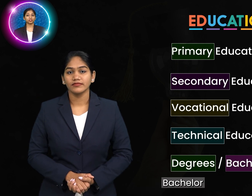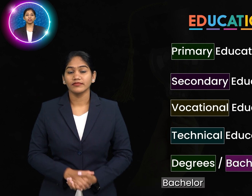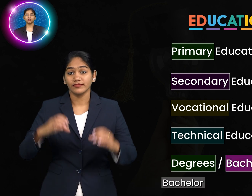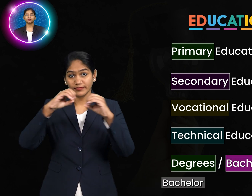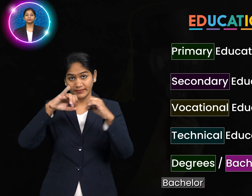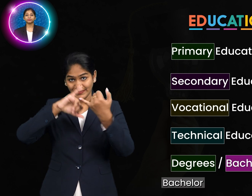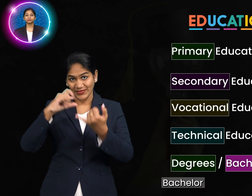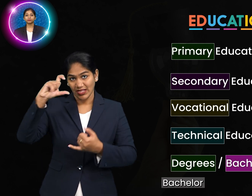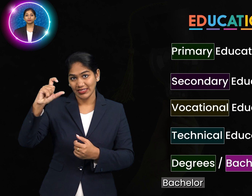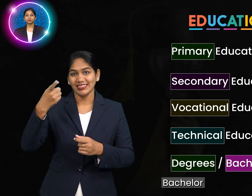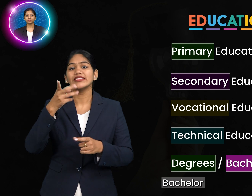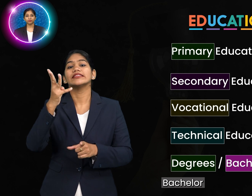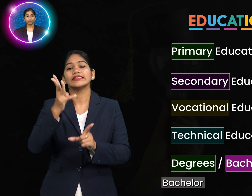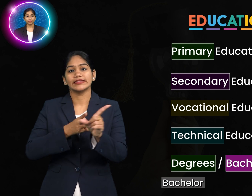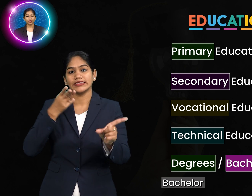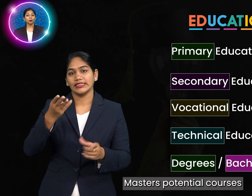bachelor,